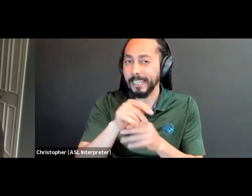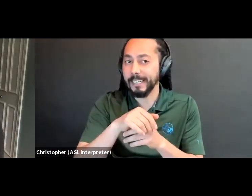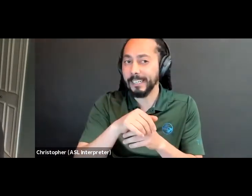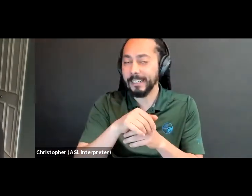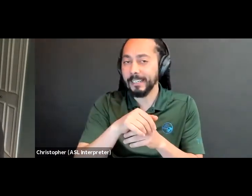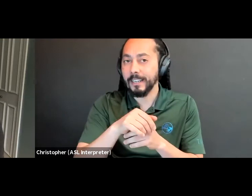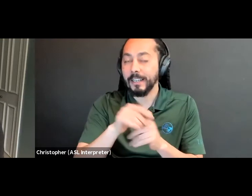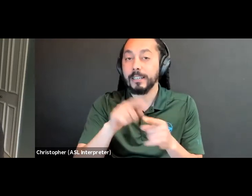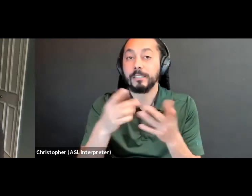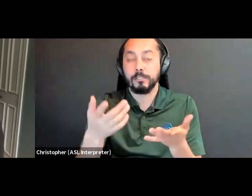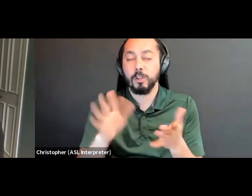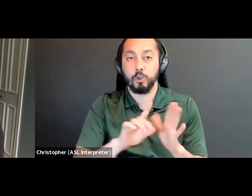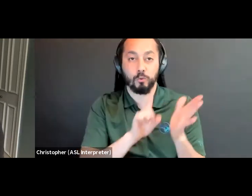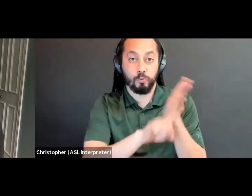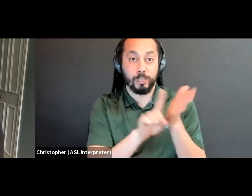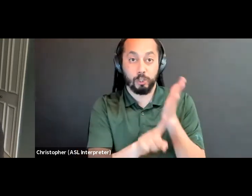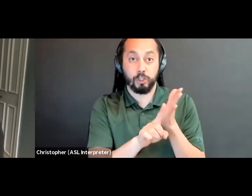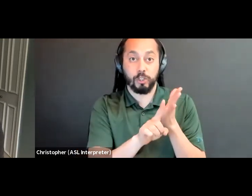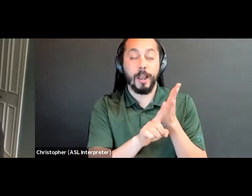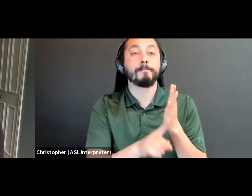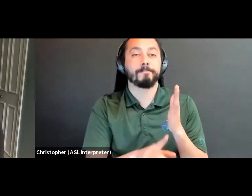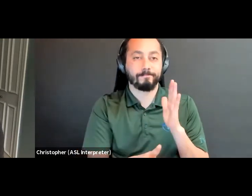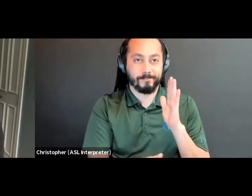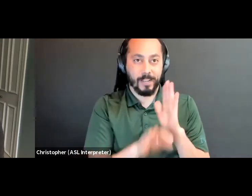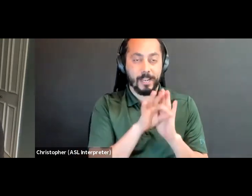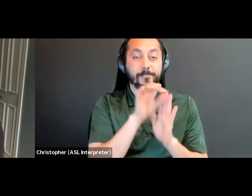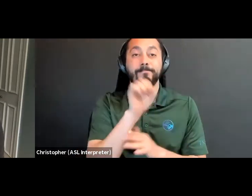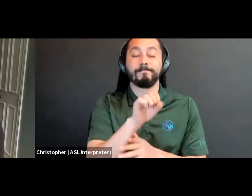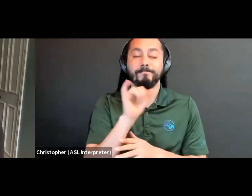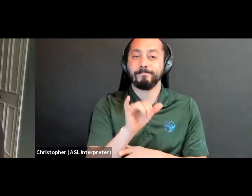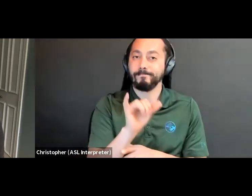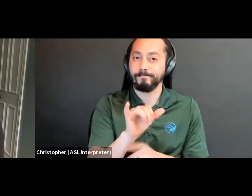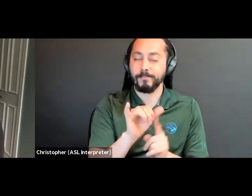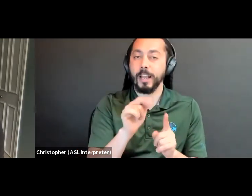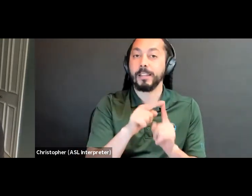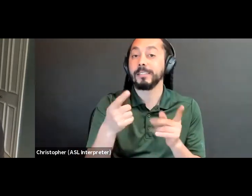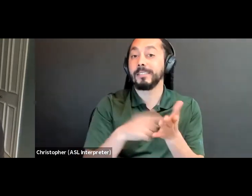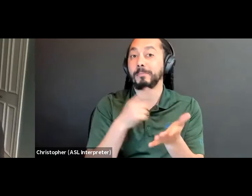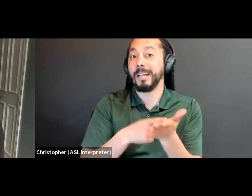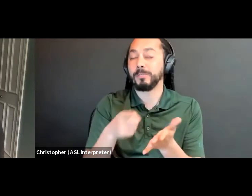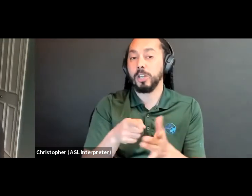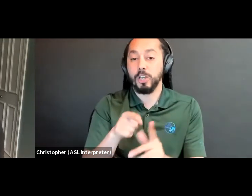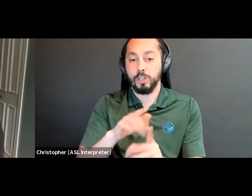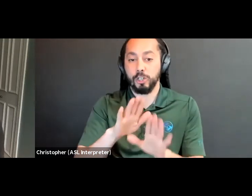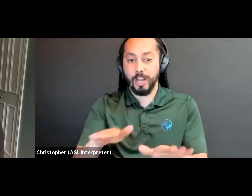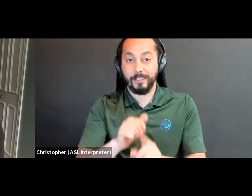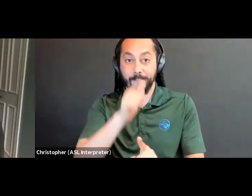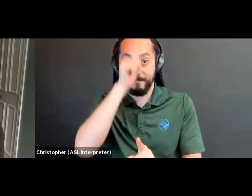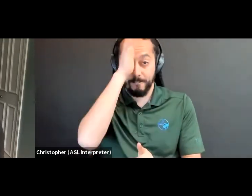research findings show that it is used in some cases by the child's father or the